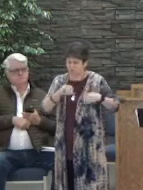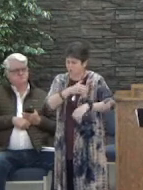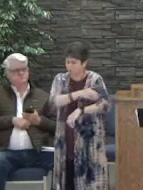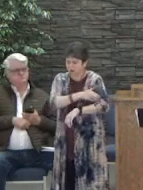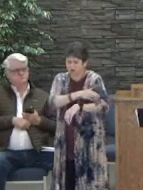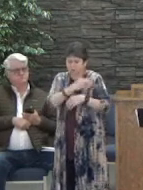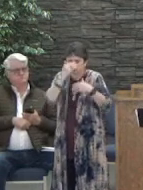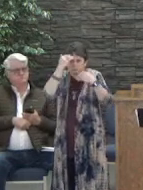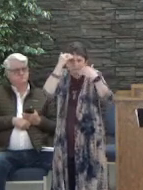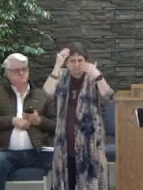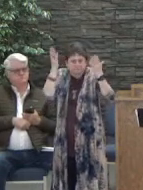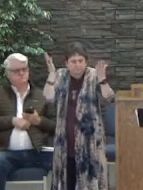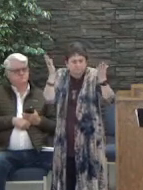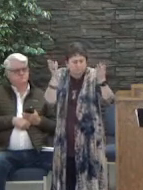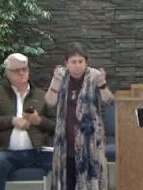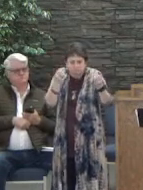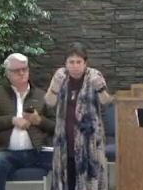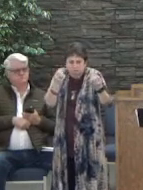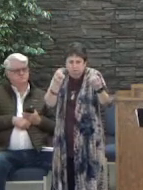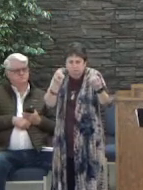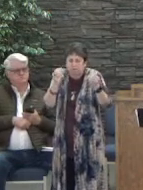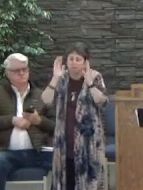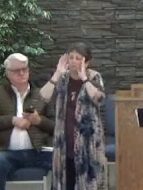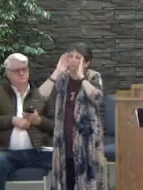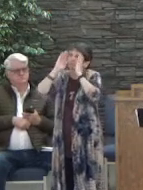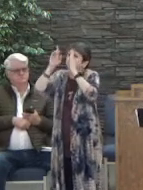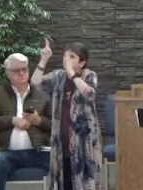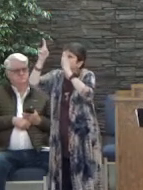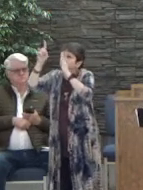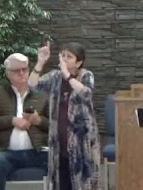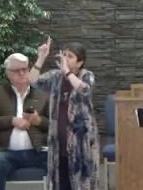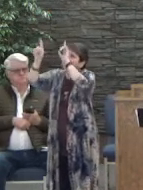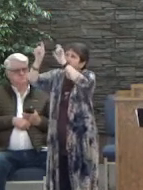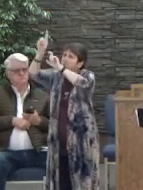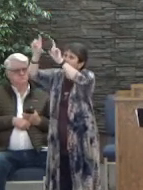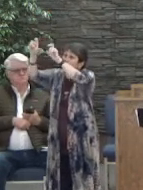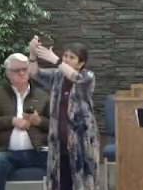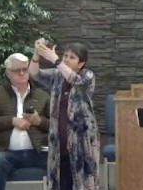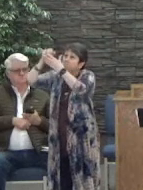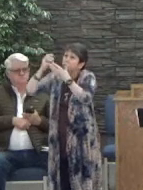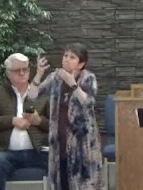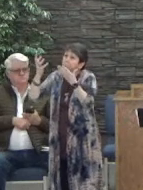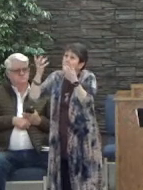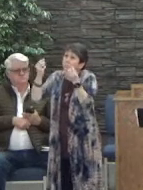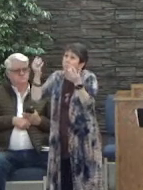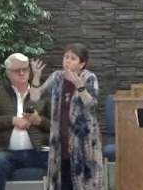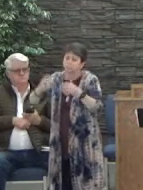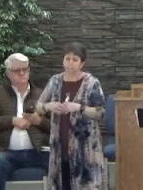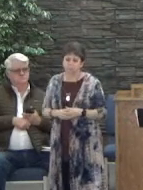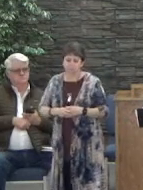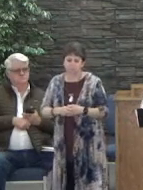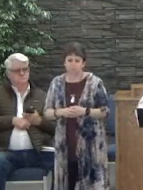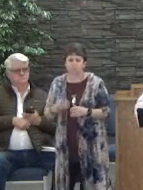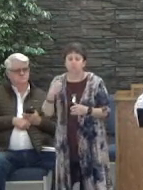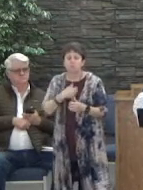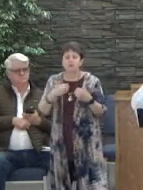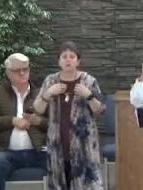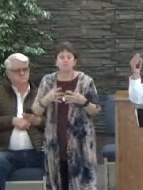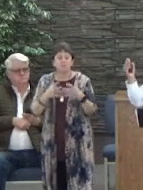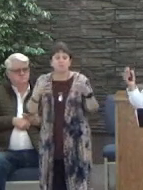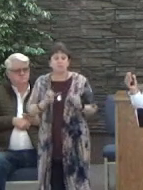do. Our eyes are on you. Let's inquire of the Lord. And certainly we have a lot